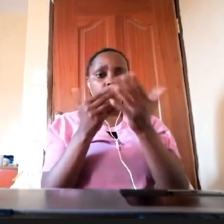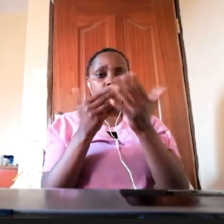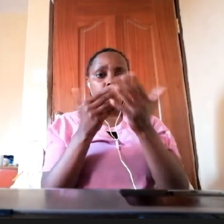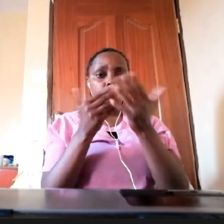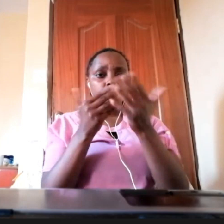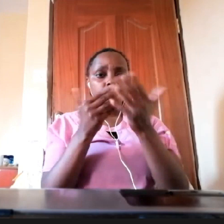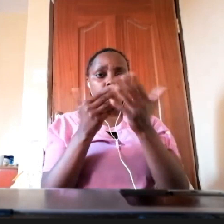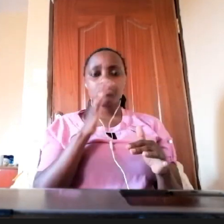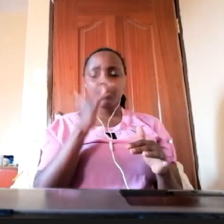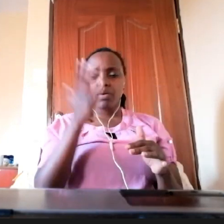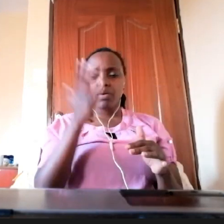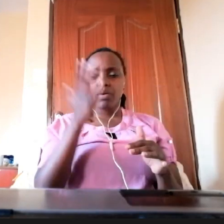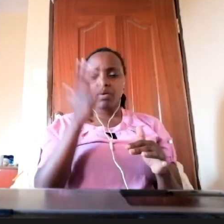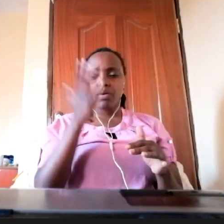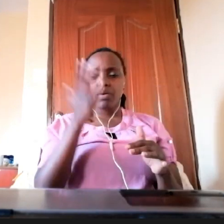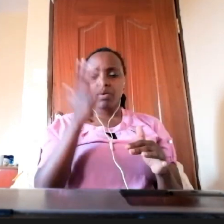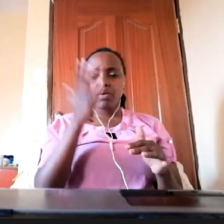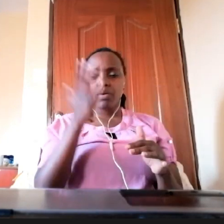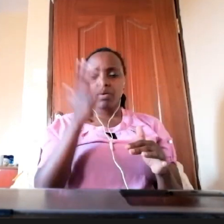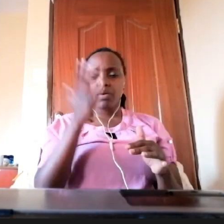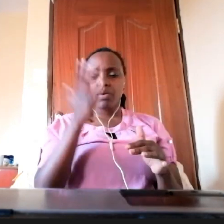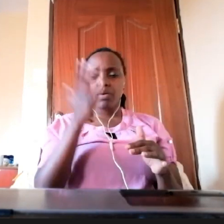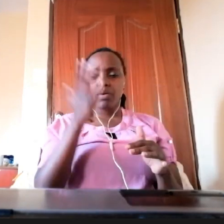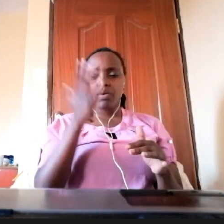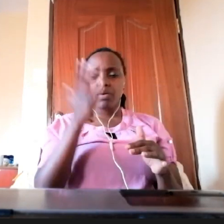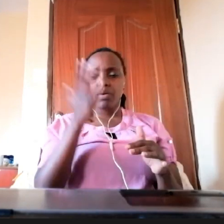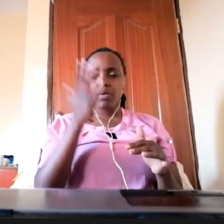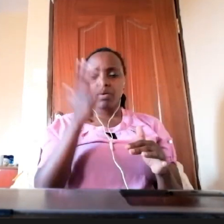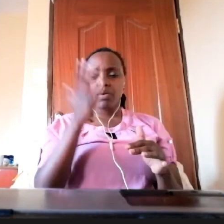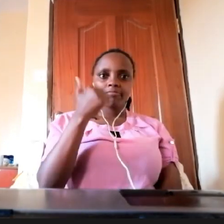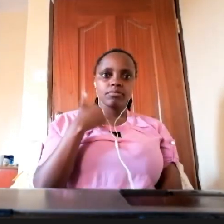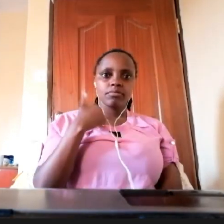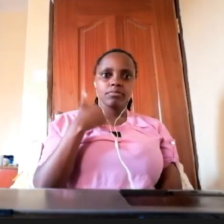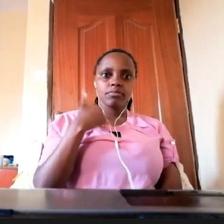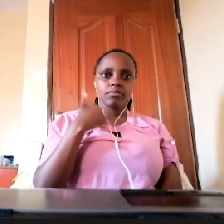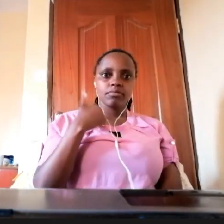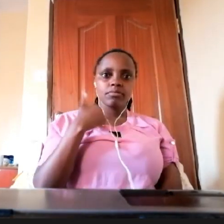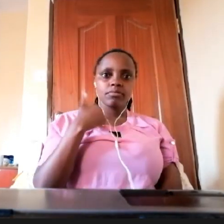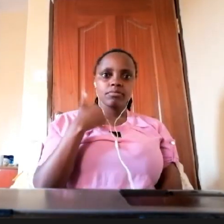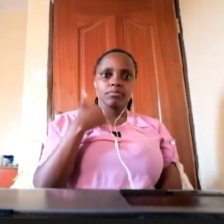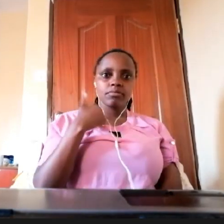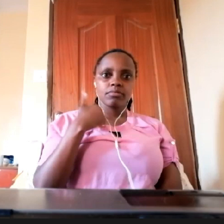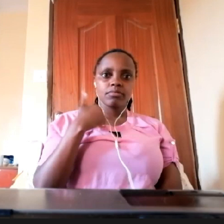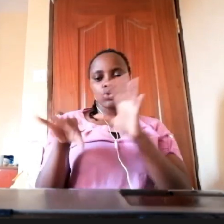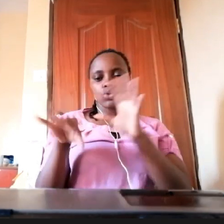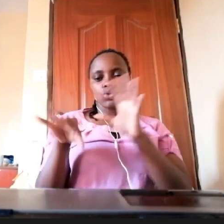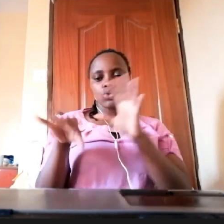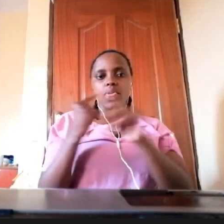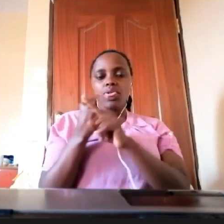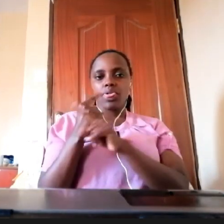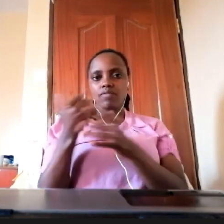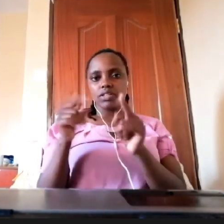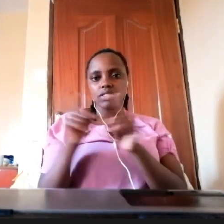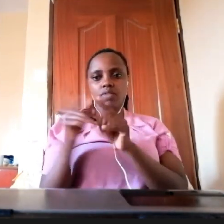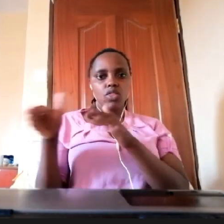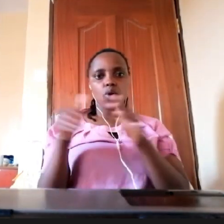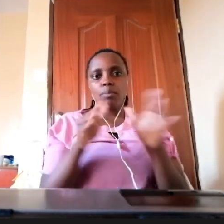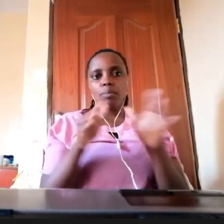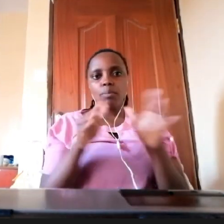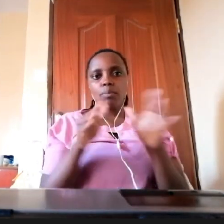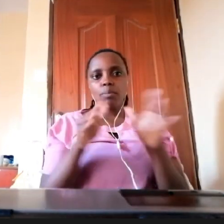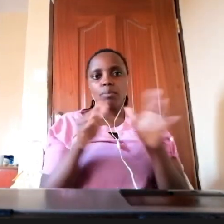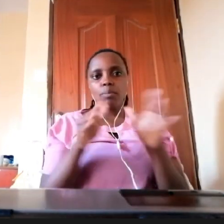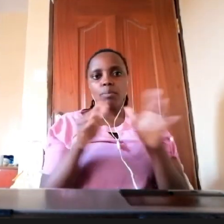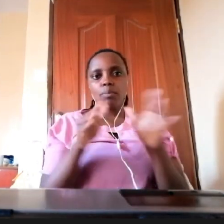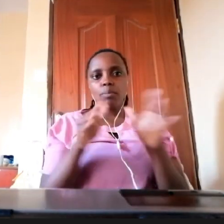really for a really fantastic presentation that gives us the substance to analyze the opportunities and challenges